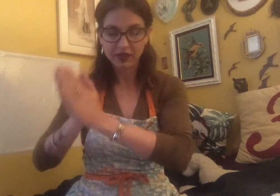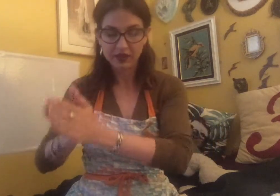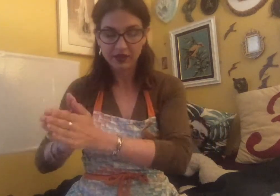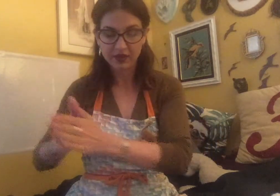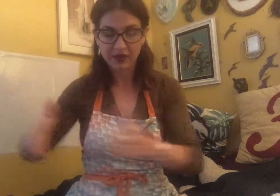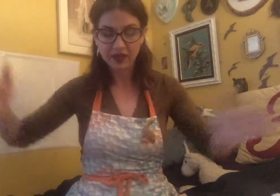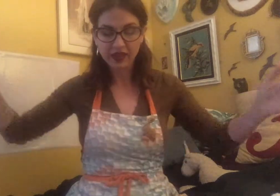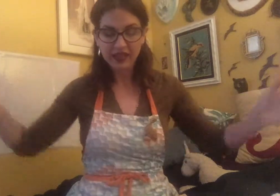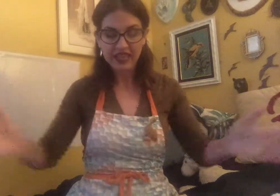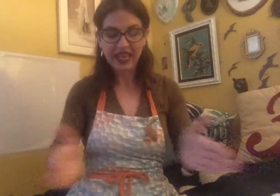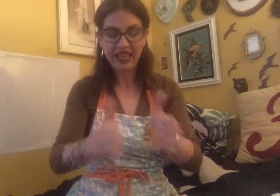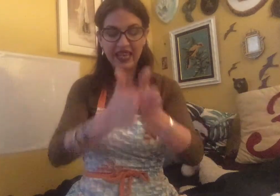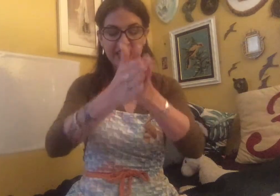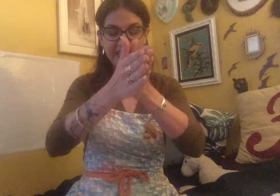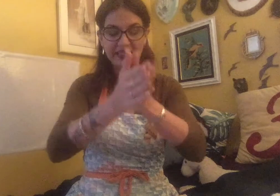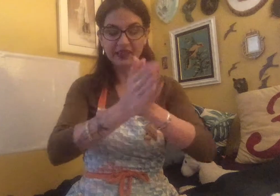K-A-N, cane,